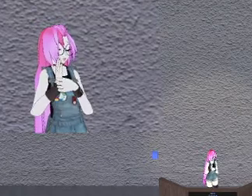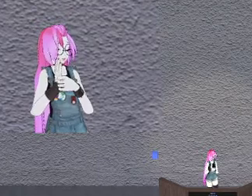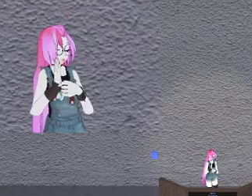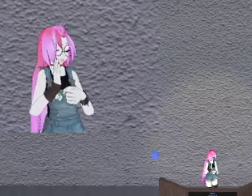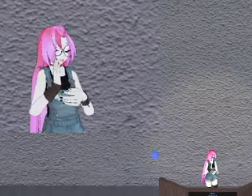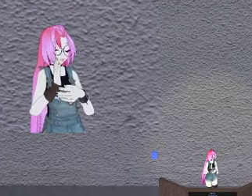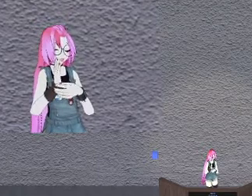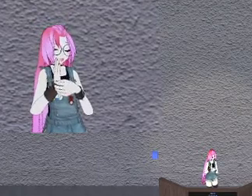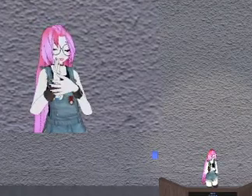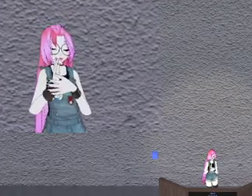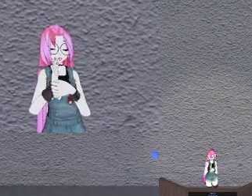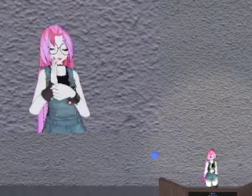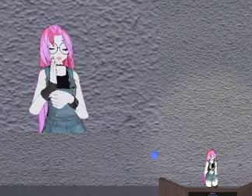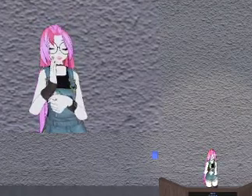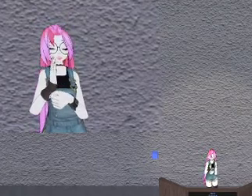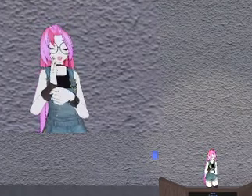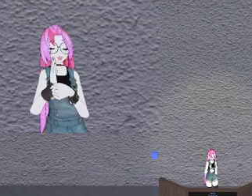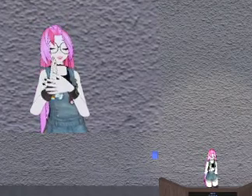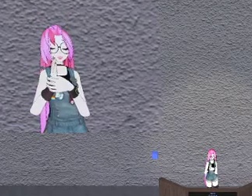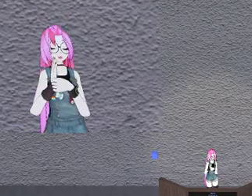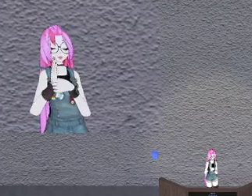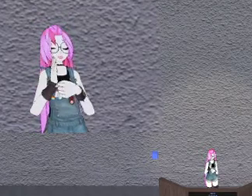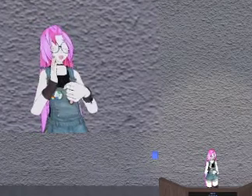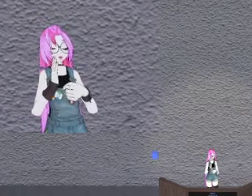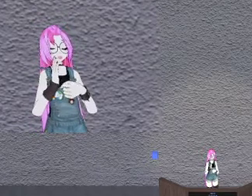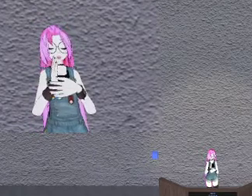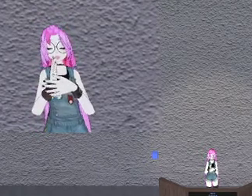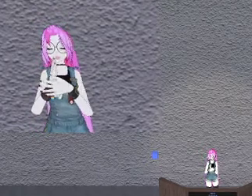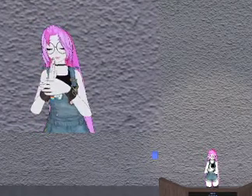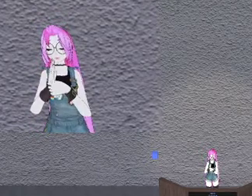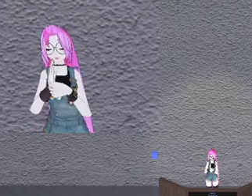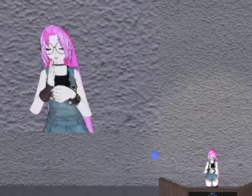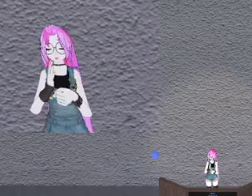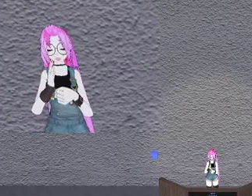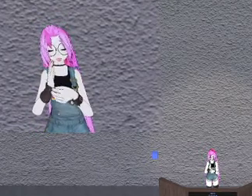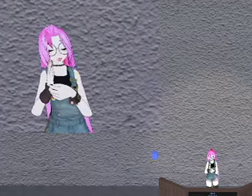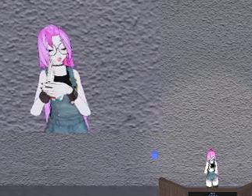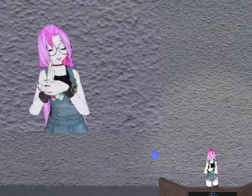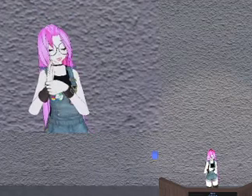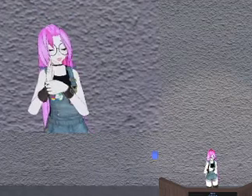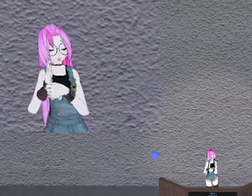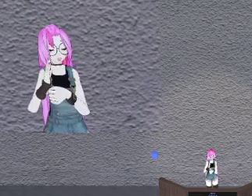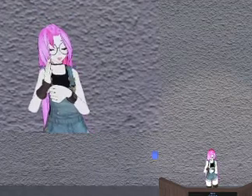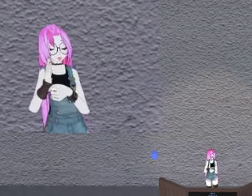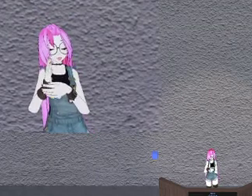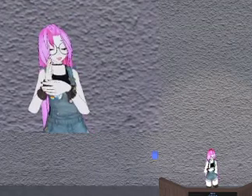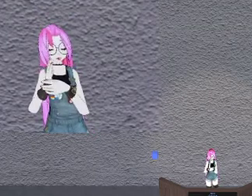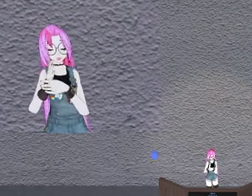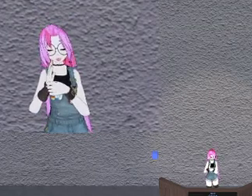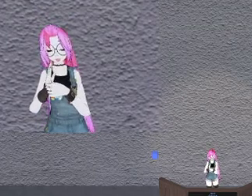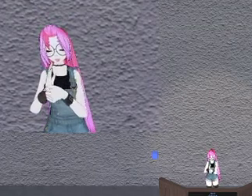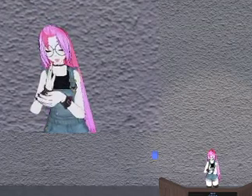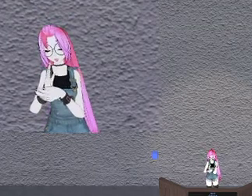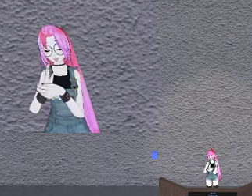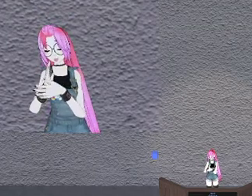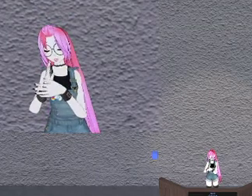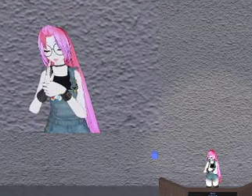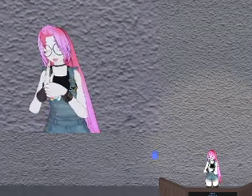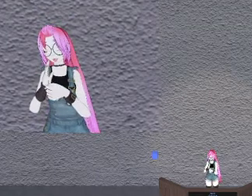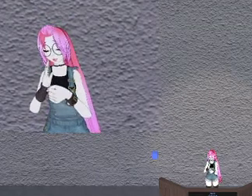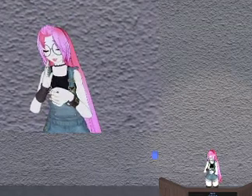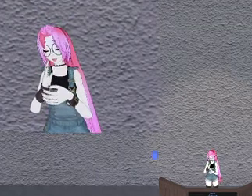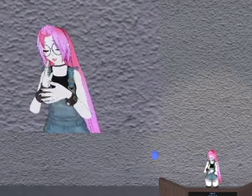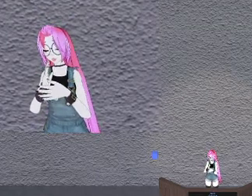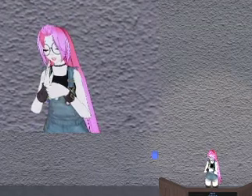pulling that skillfulness out of this other person. Because oftentimes skill is a learned thing. So you're learning